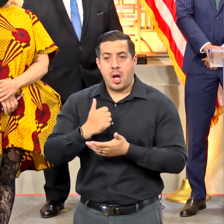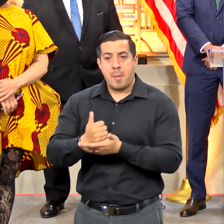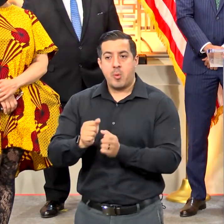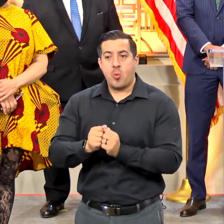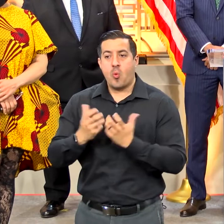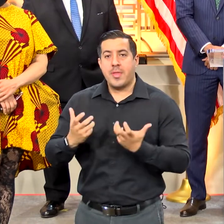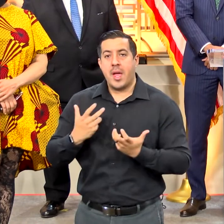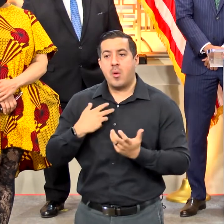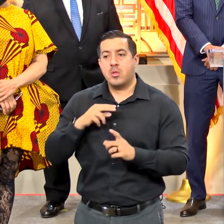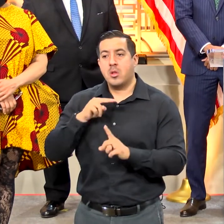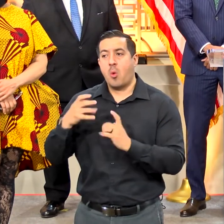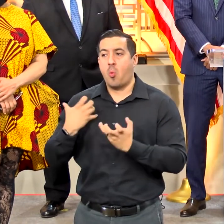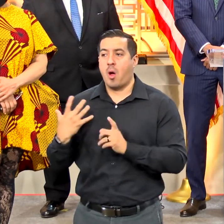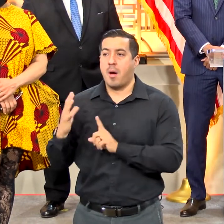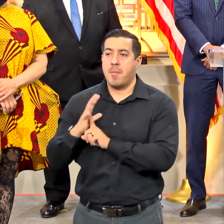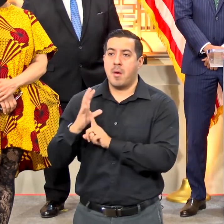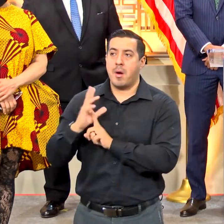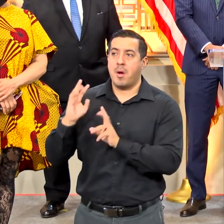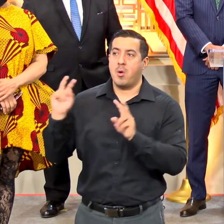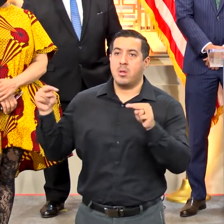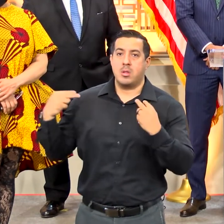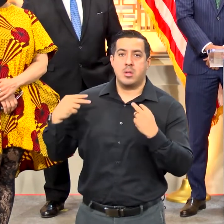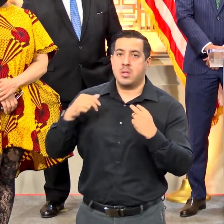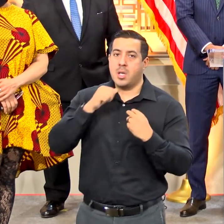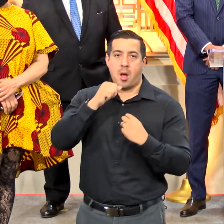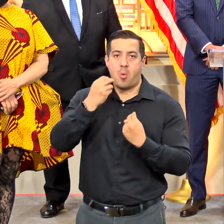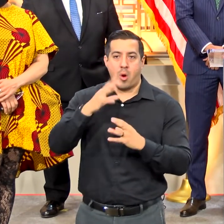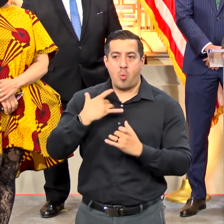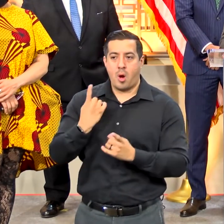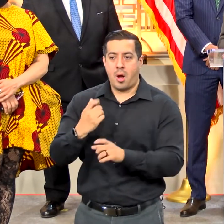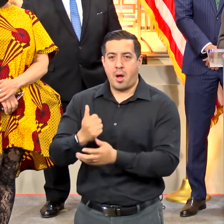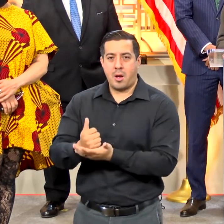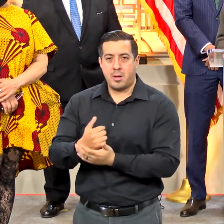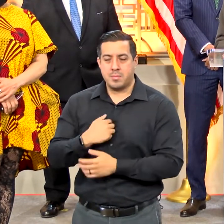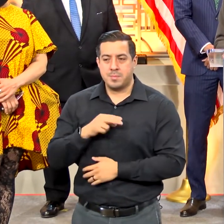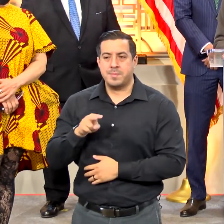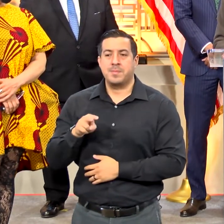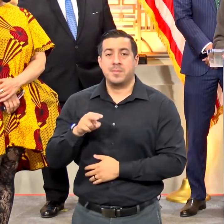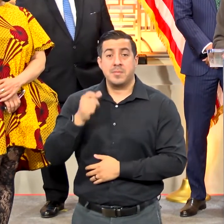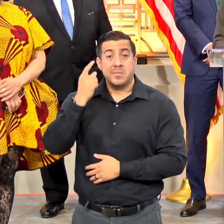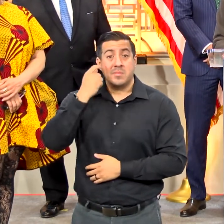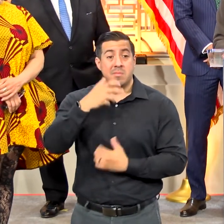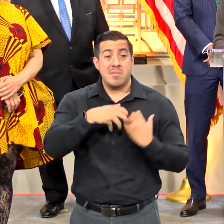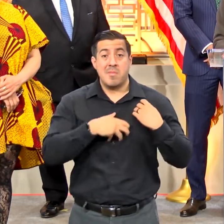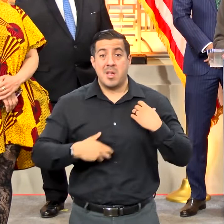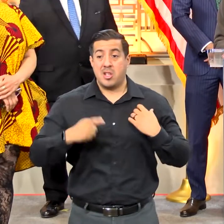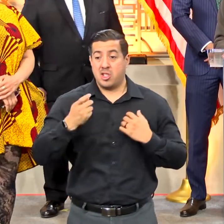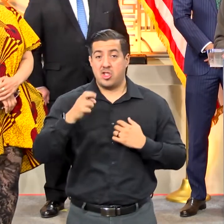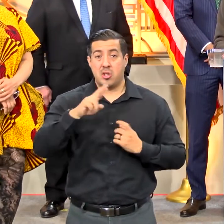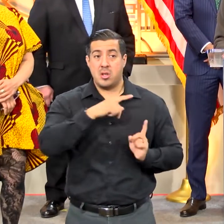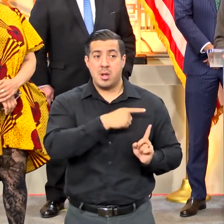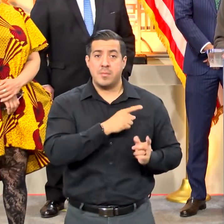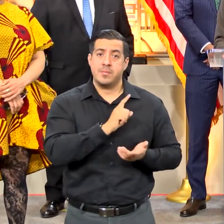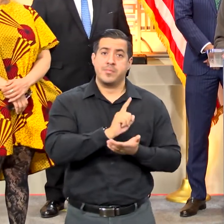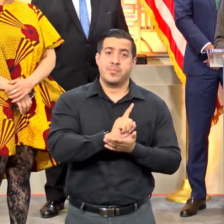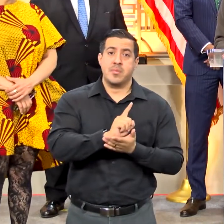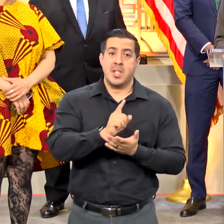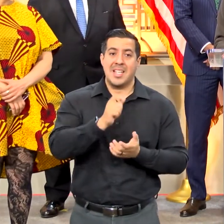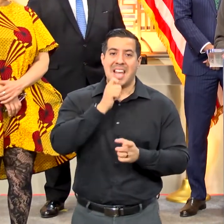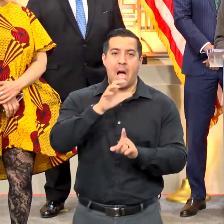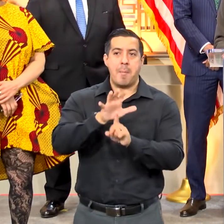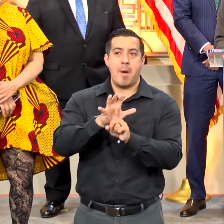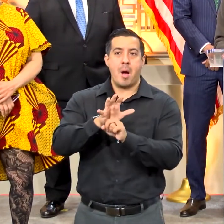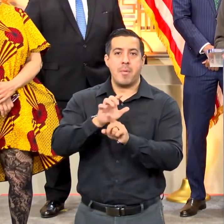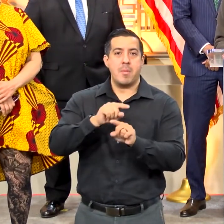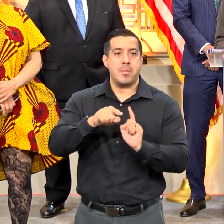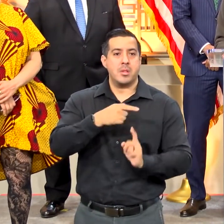looking at the popularity that this causes. I saw Mayor Turner yesterday stand up for something that may not be popular, but